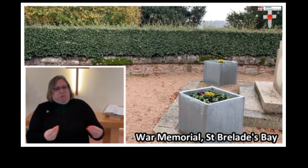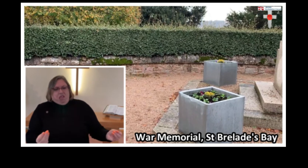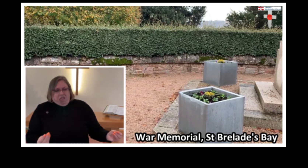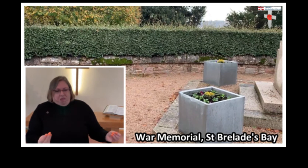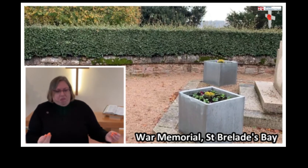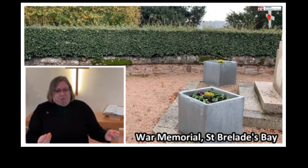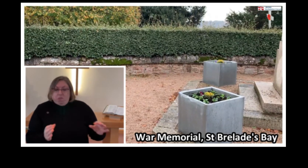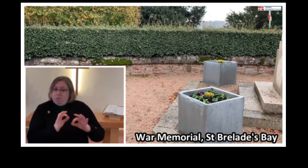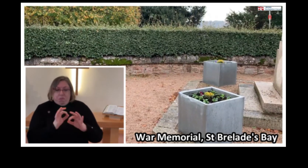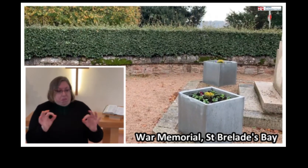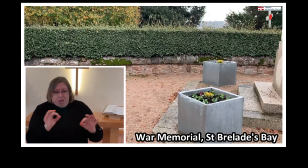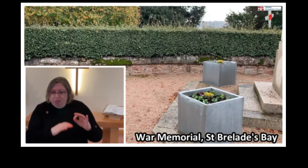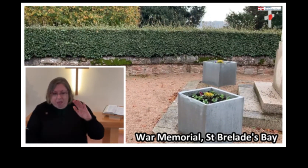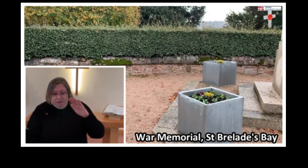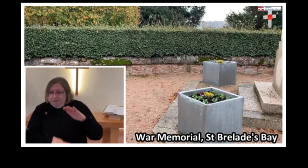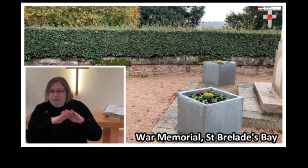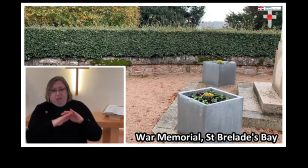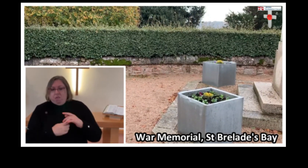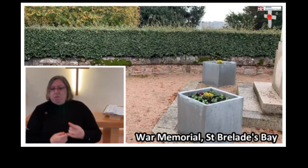else can fill.